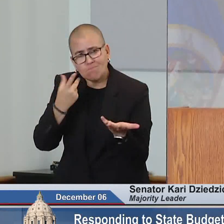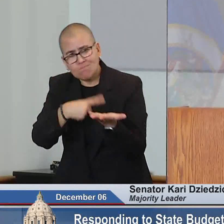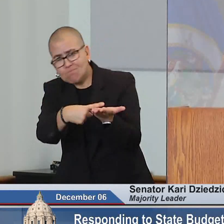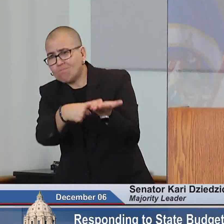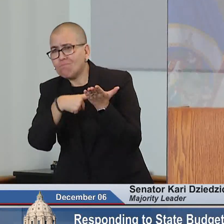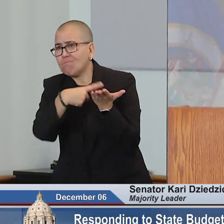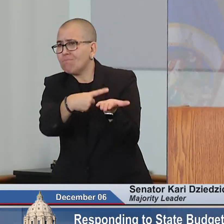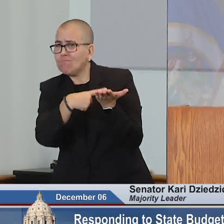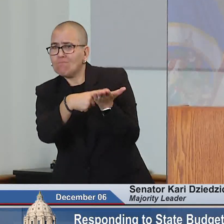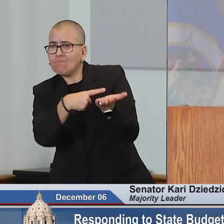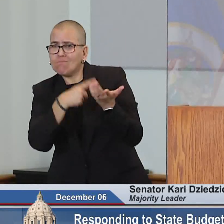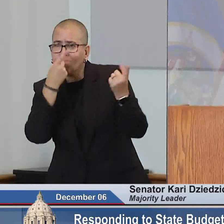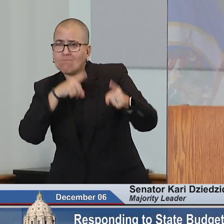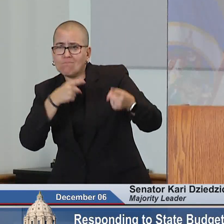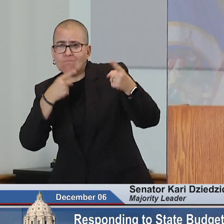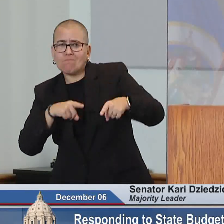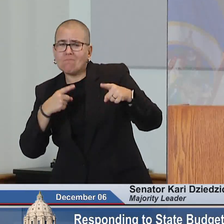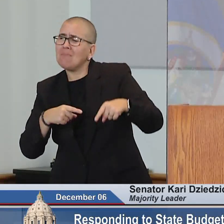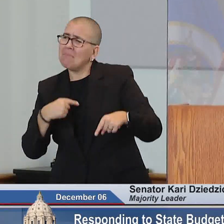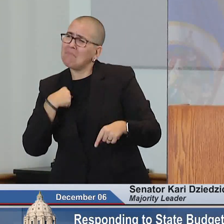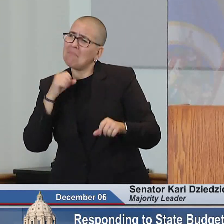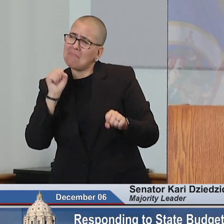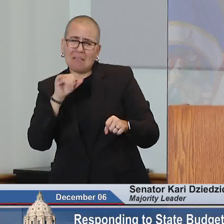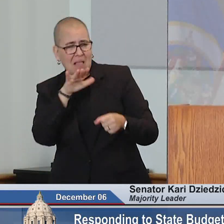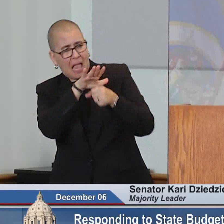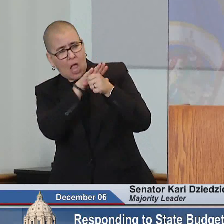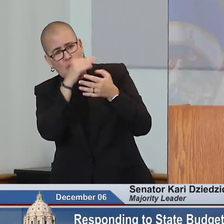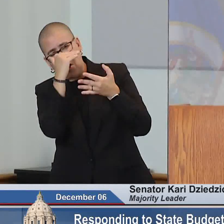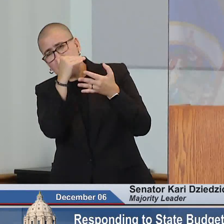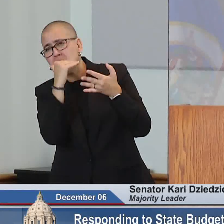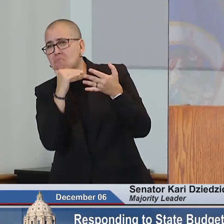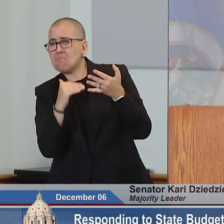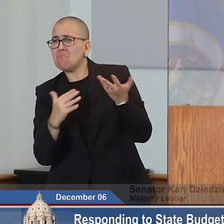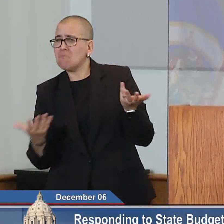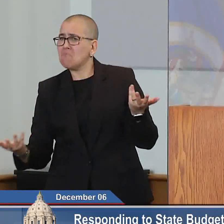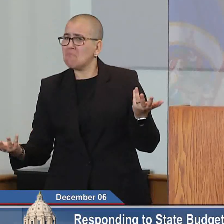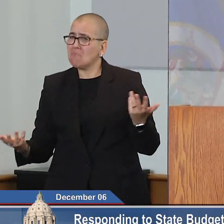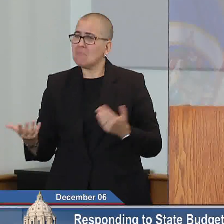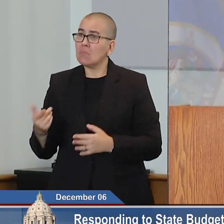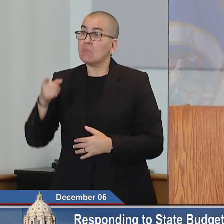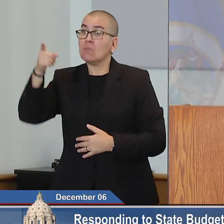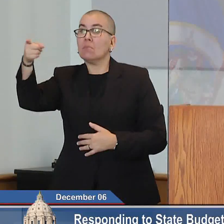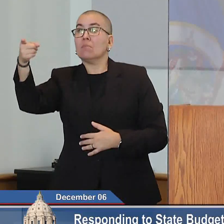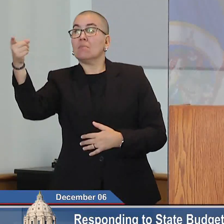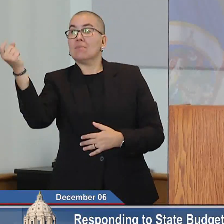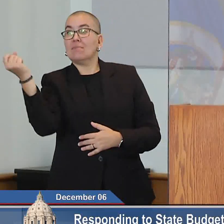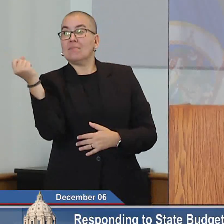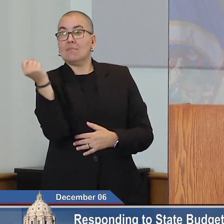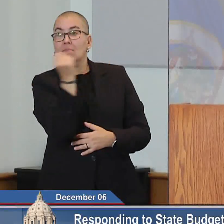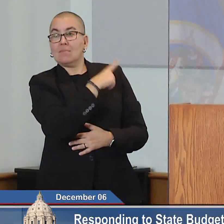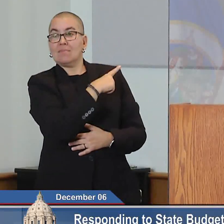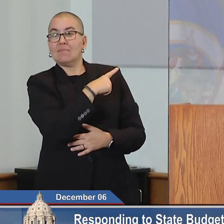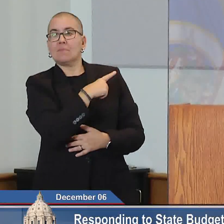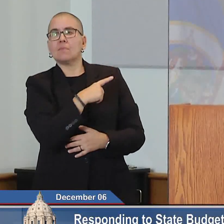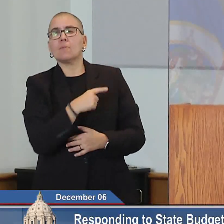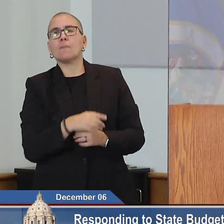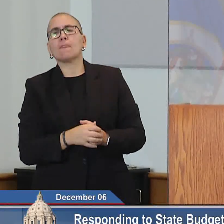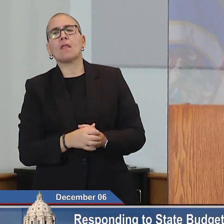some areas where we can find agreement to help all Minnesotans. Can you expectations set for the folks who